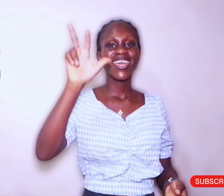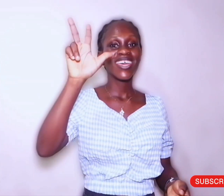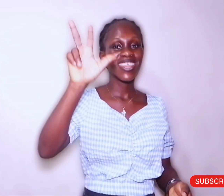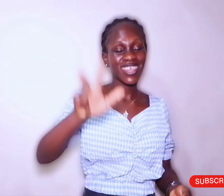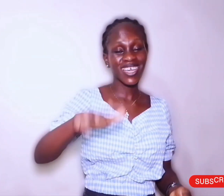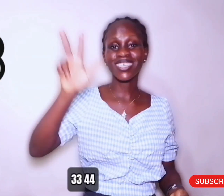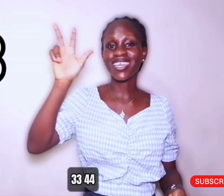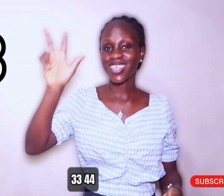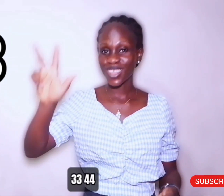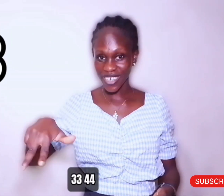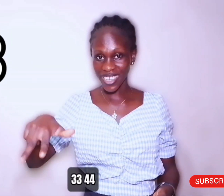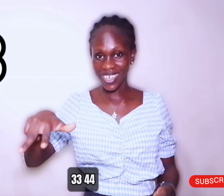33,